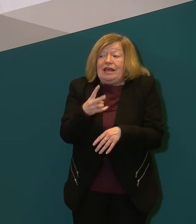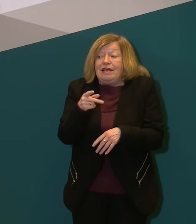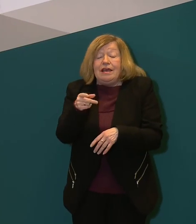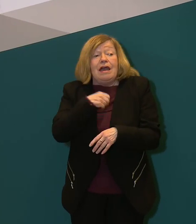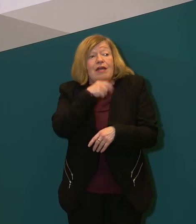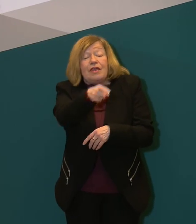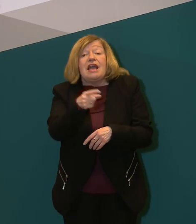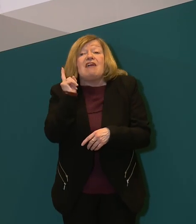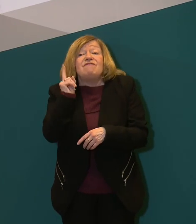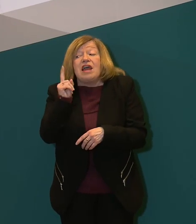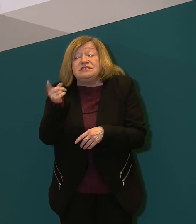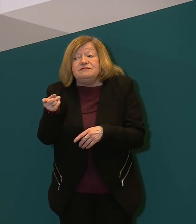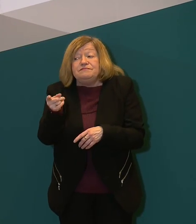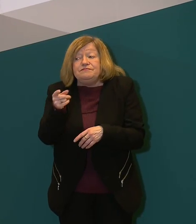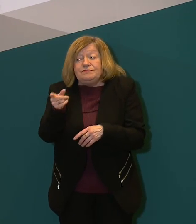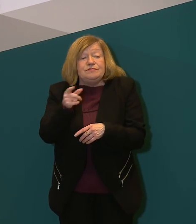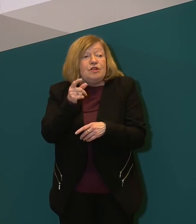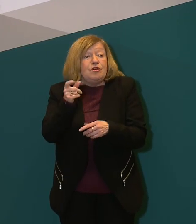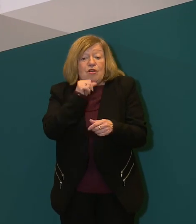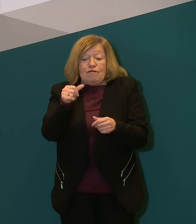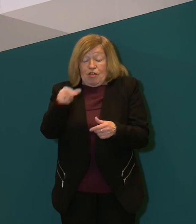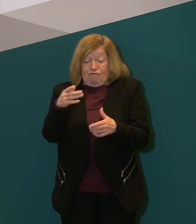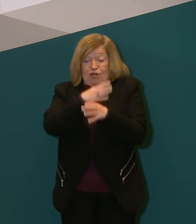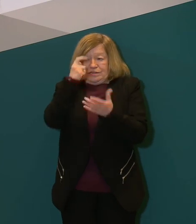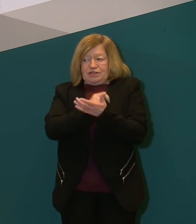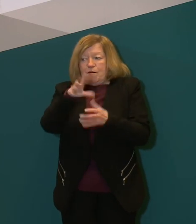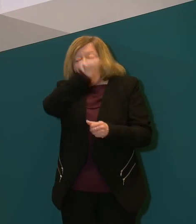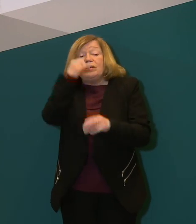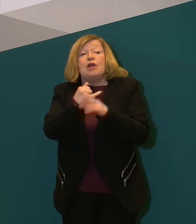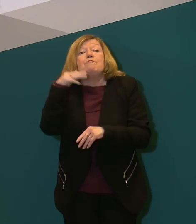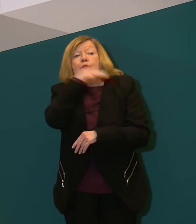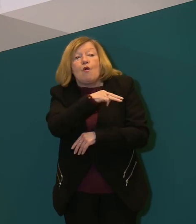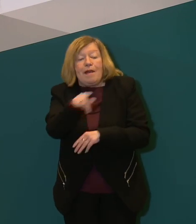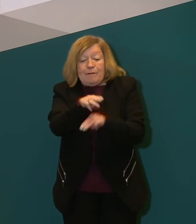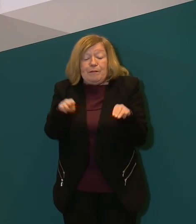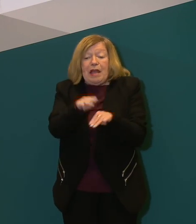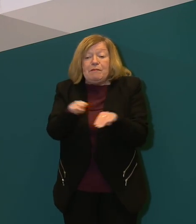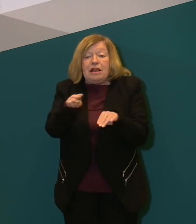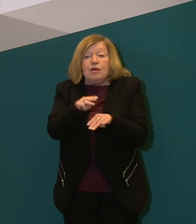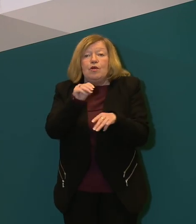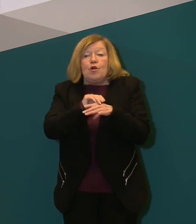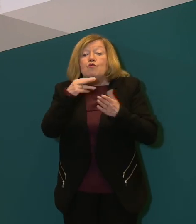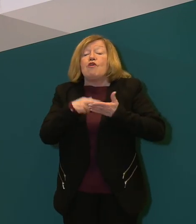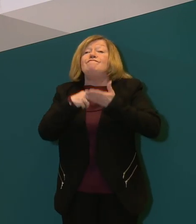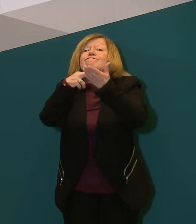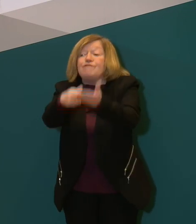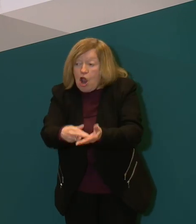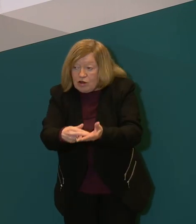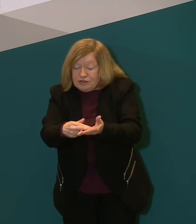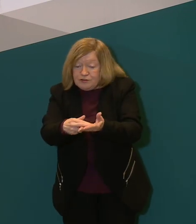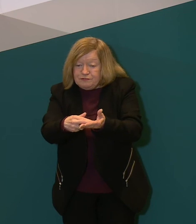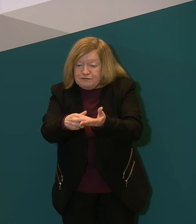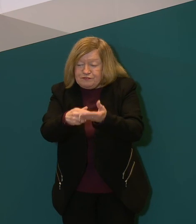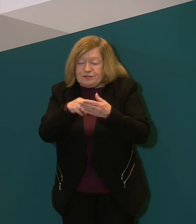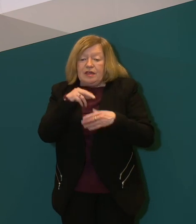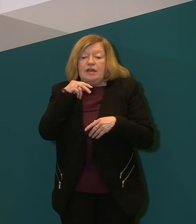advice, lest it hasn't been heard the first time. The most important thing is that people who are referred there, once